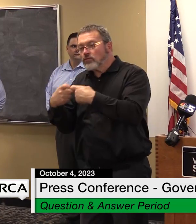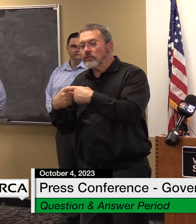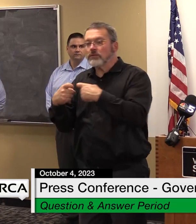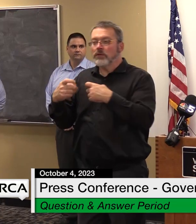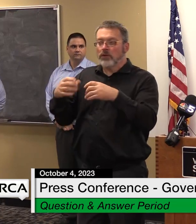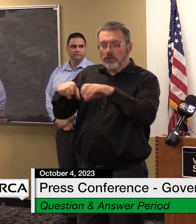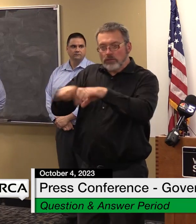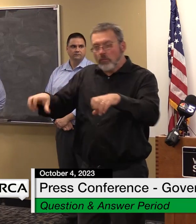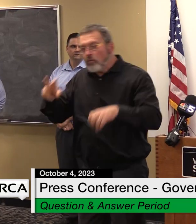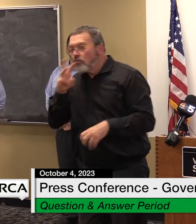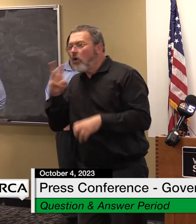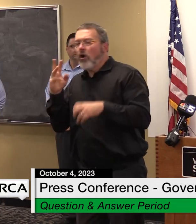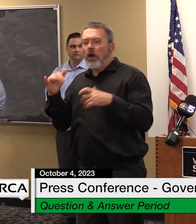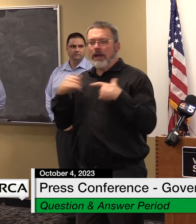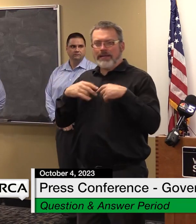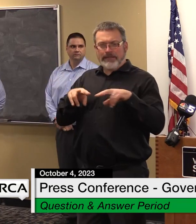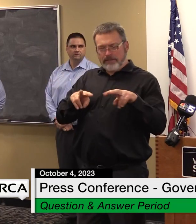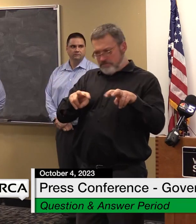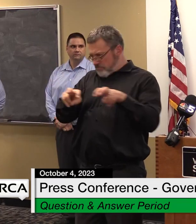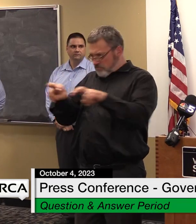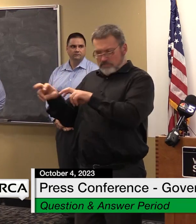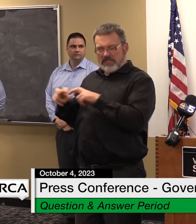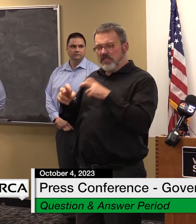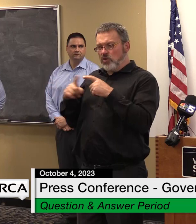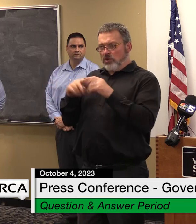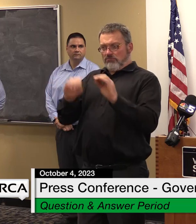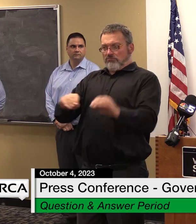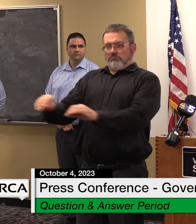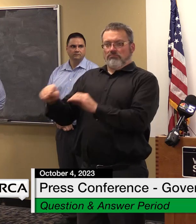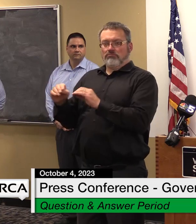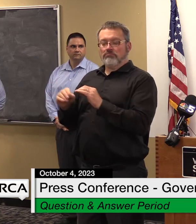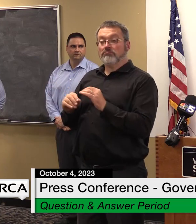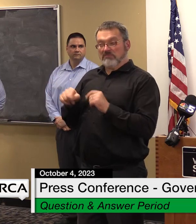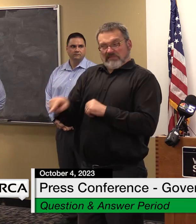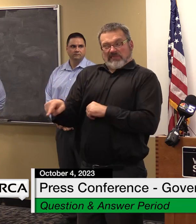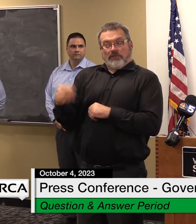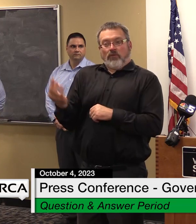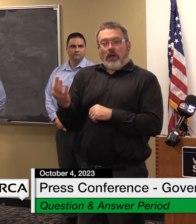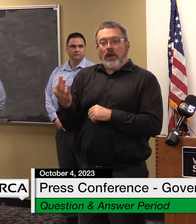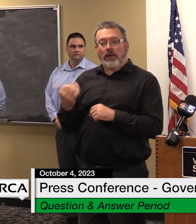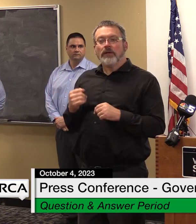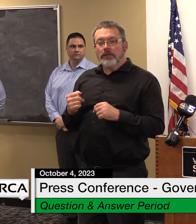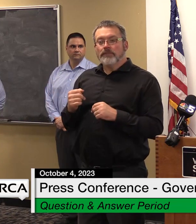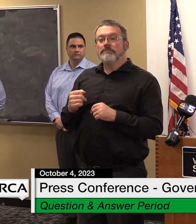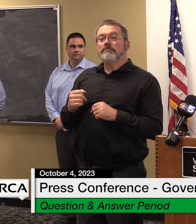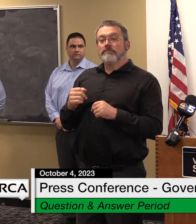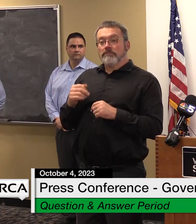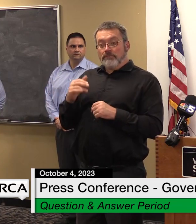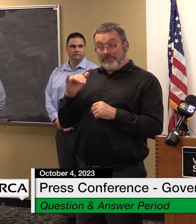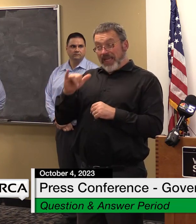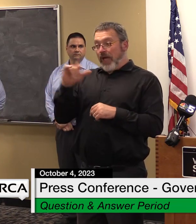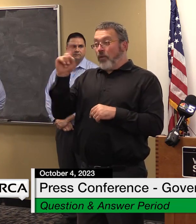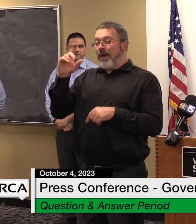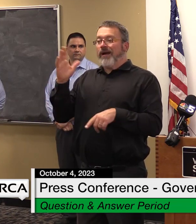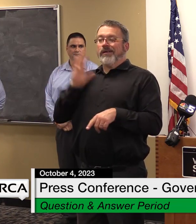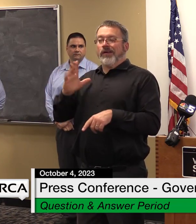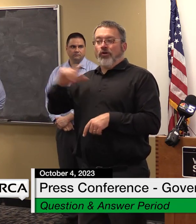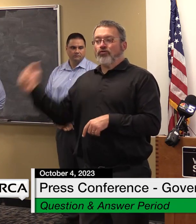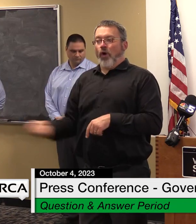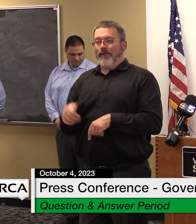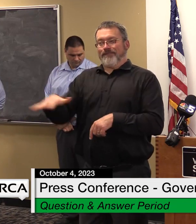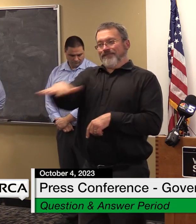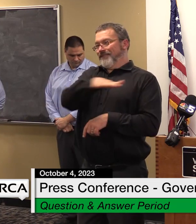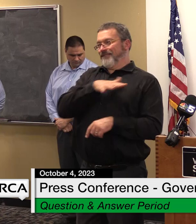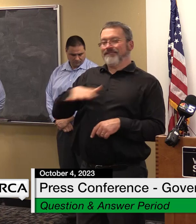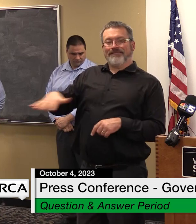located. As you may be aware, there are housing plans for the golf course, and what we wanted to do is we wanted